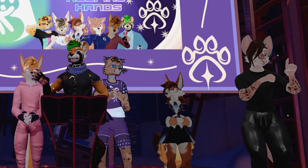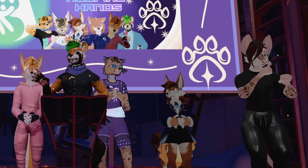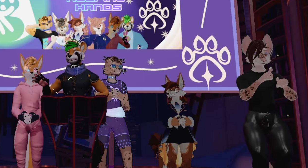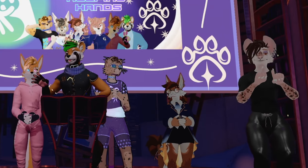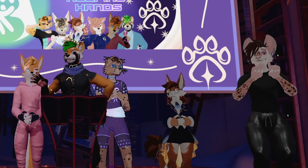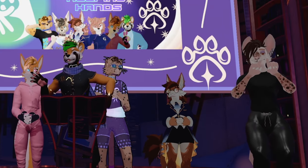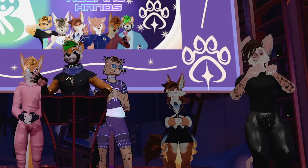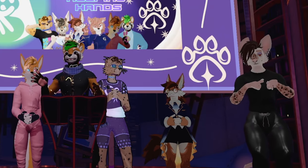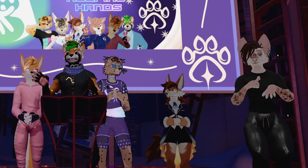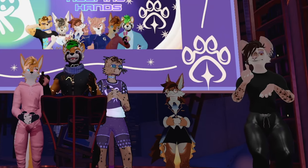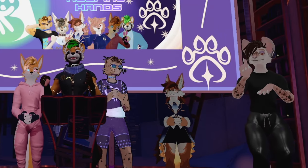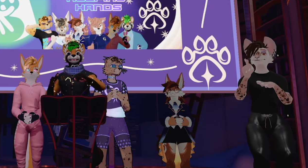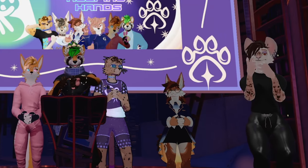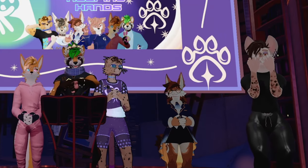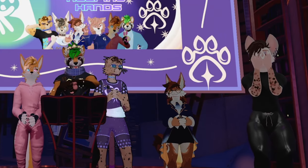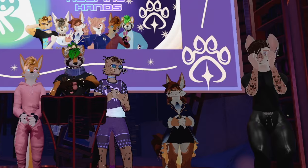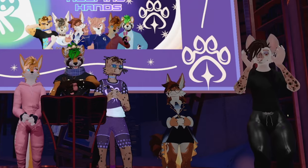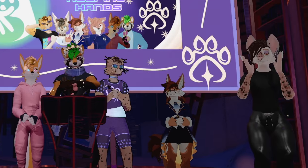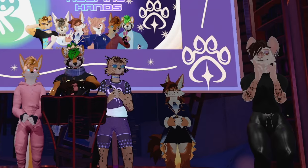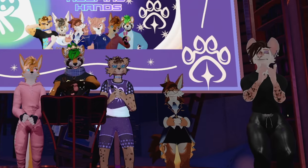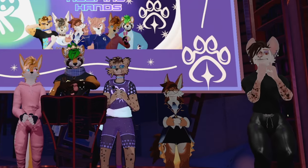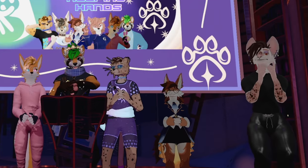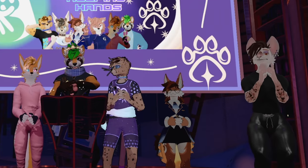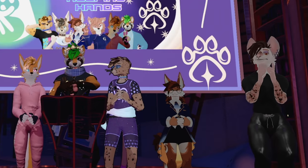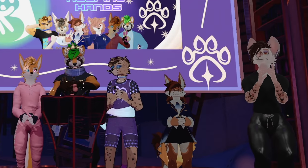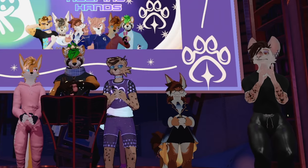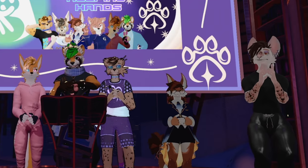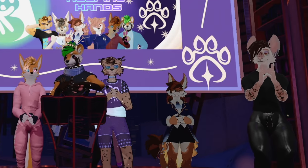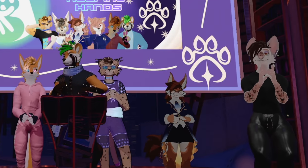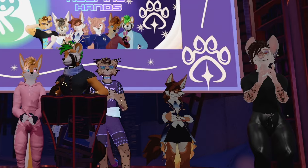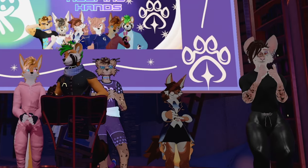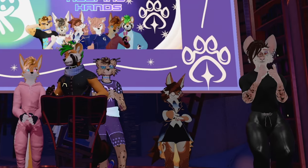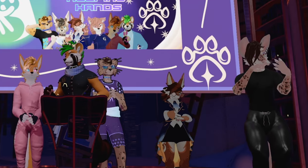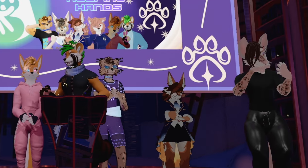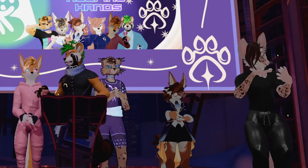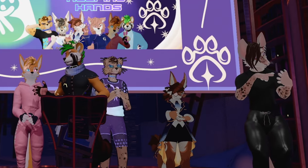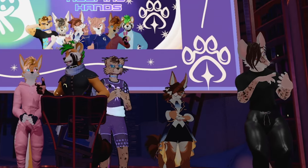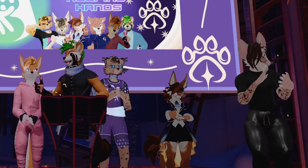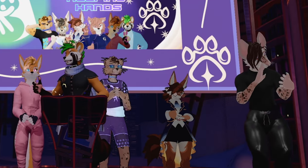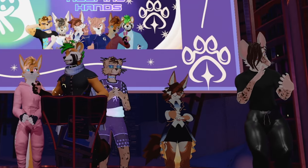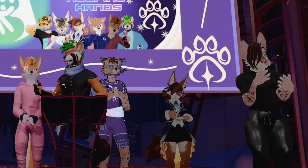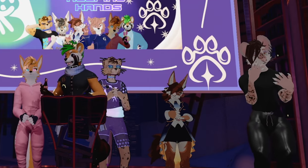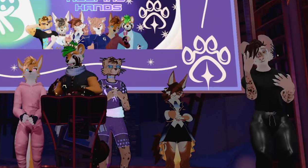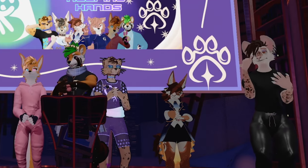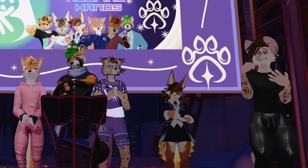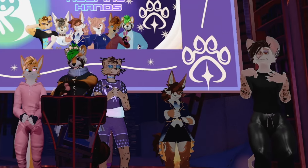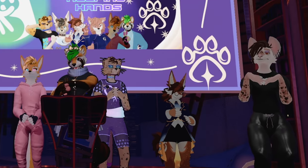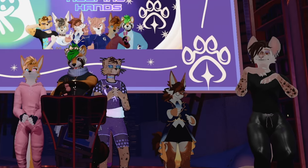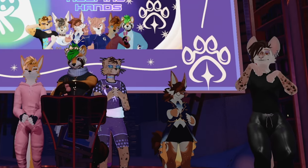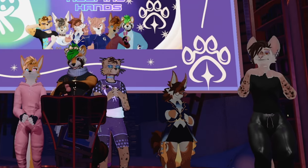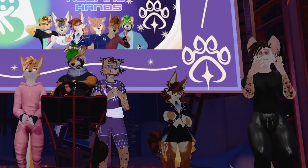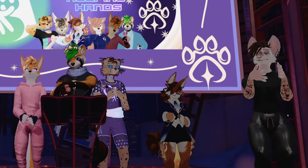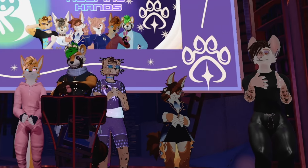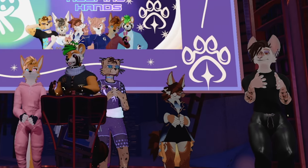Furry-related Discord, which we'll currently look on that because we've got time left. So if anybody has any specific questions, put